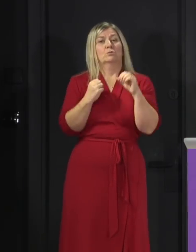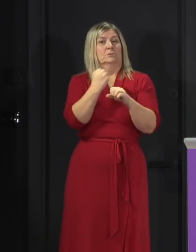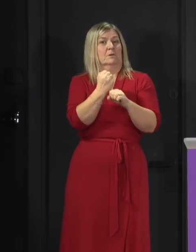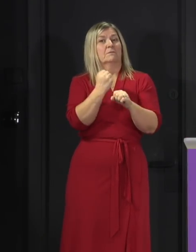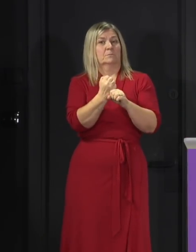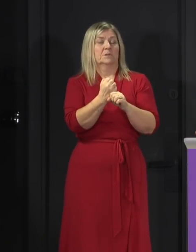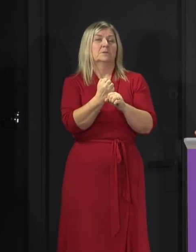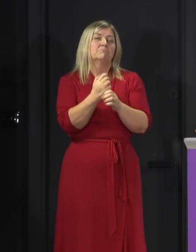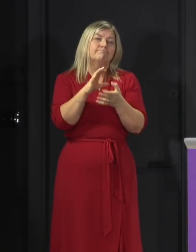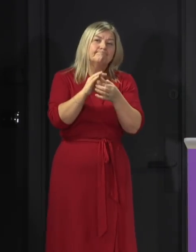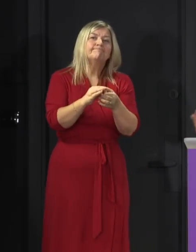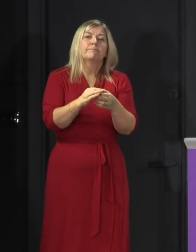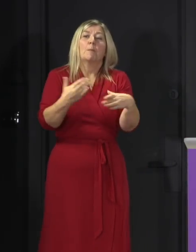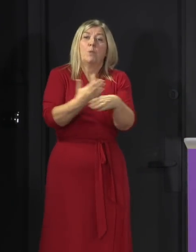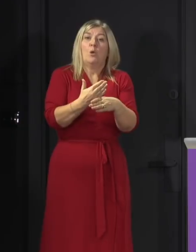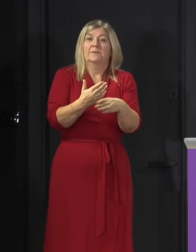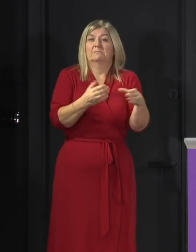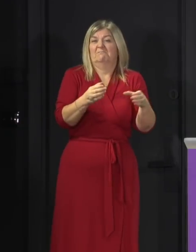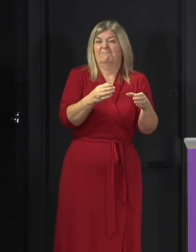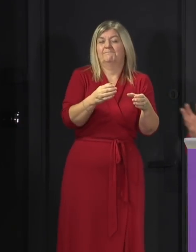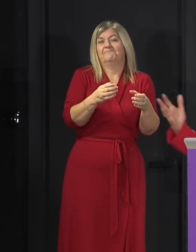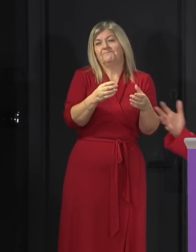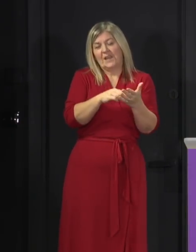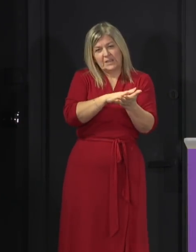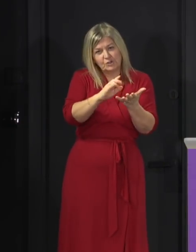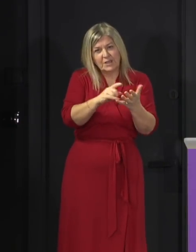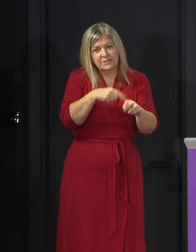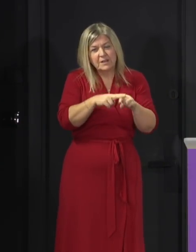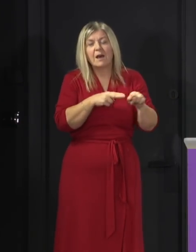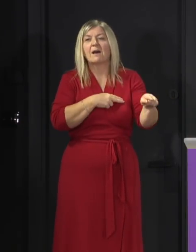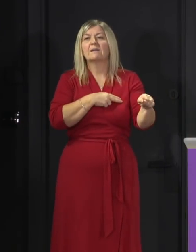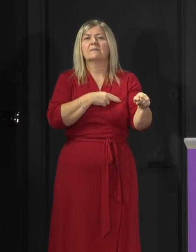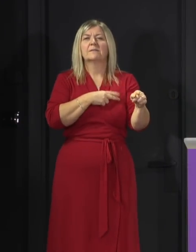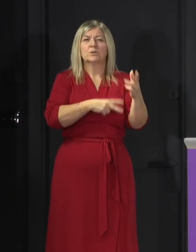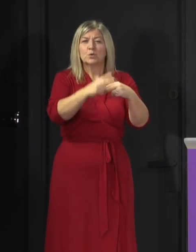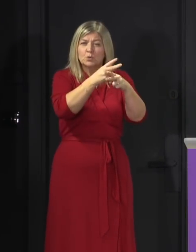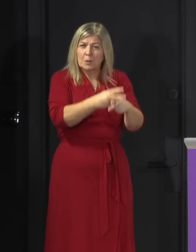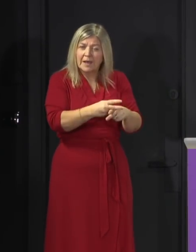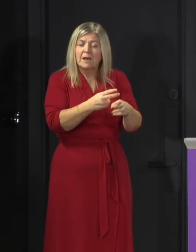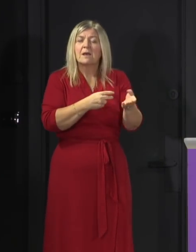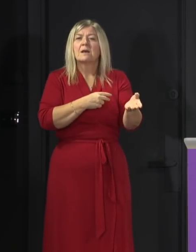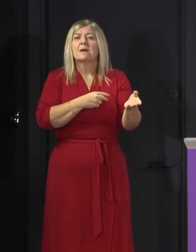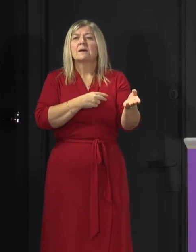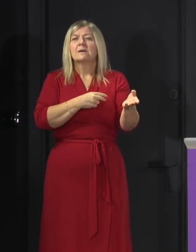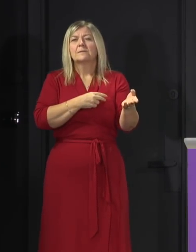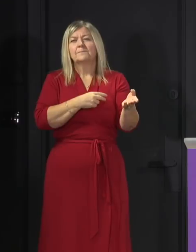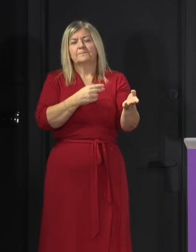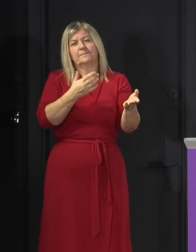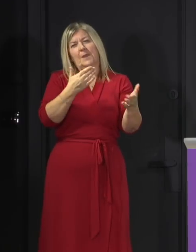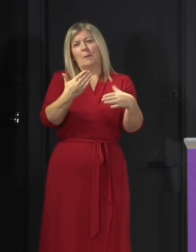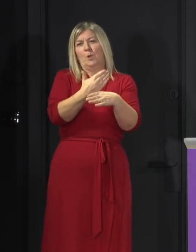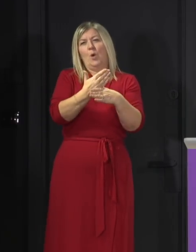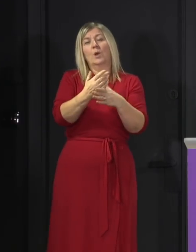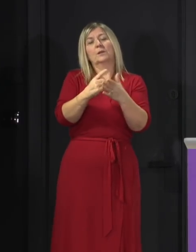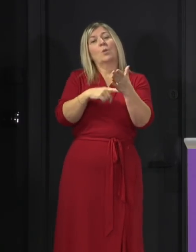direct employment relationship with certainly the NHS workers. Social care workers tend to be employed by